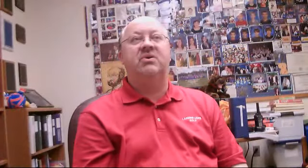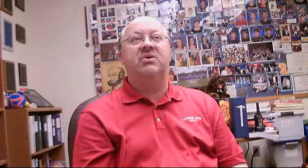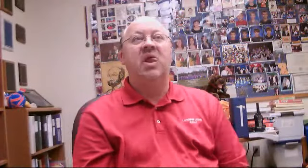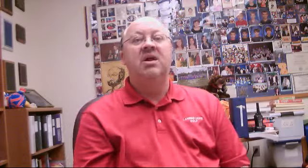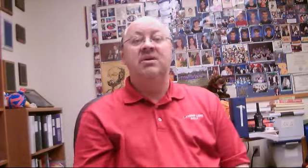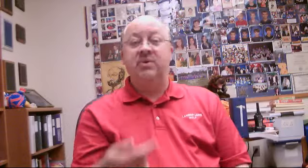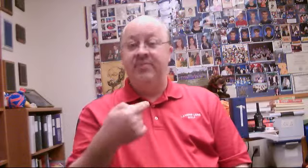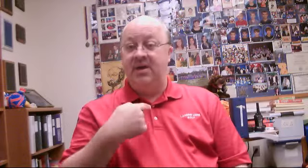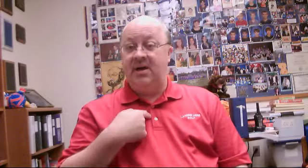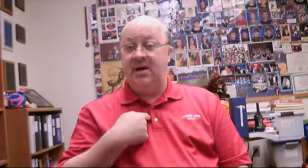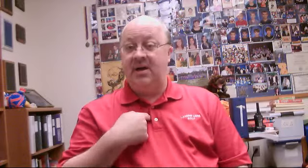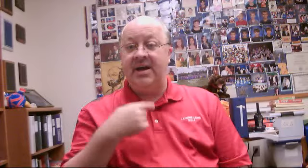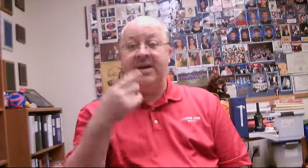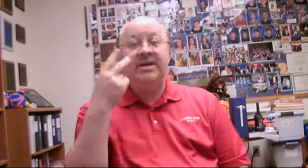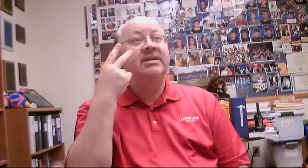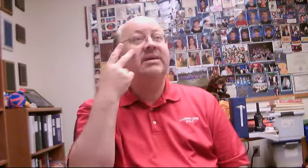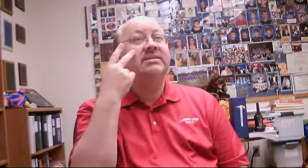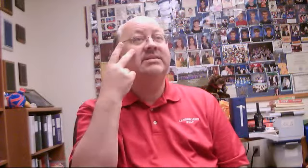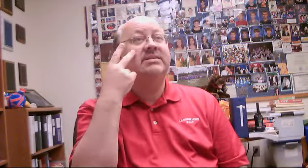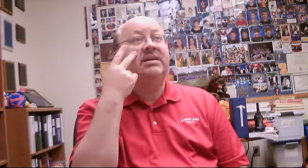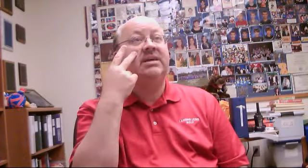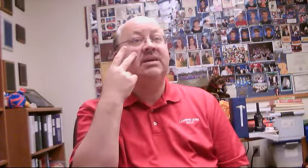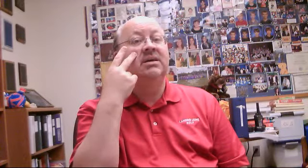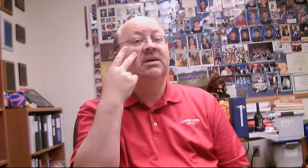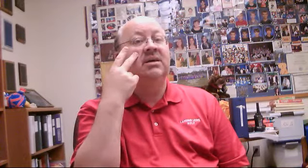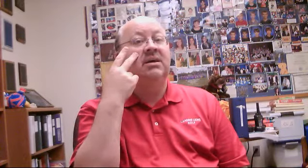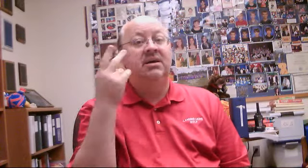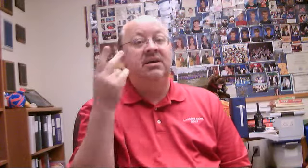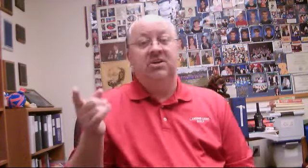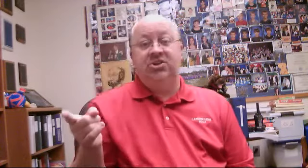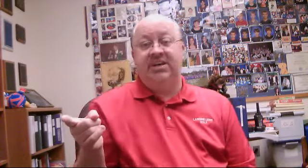old. So I see she